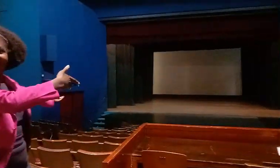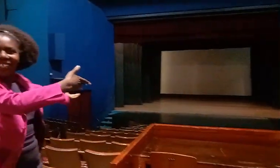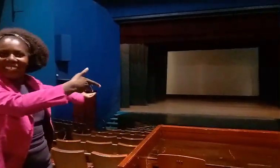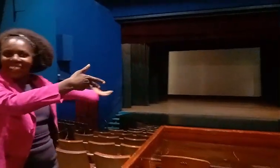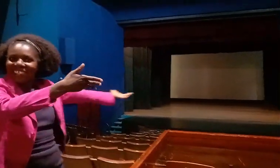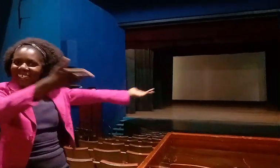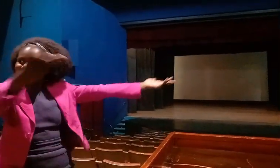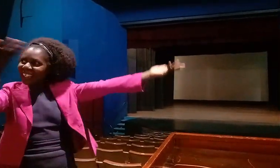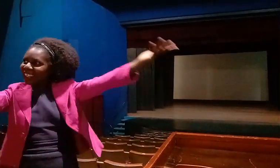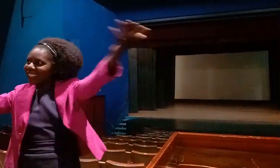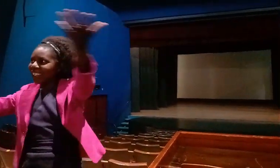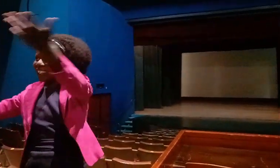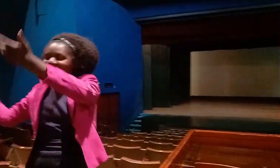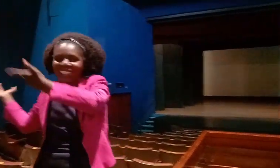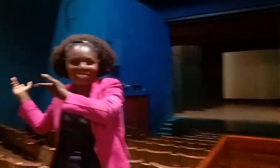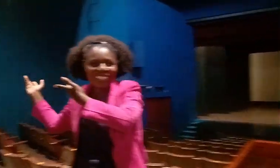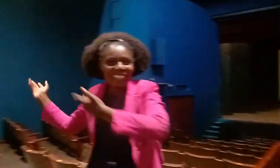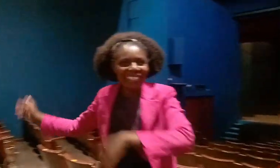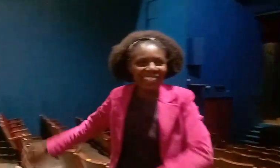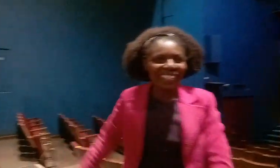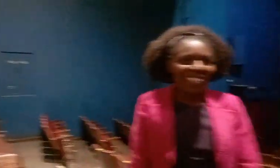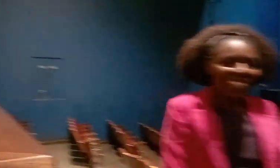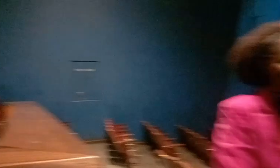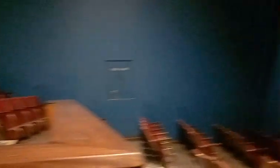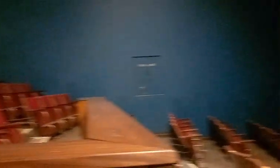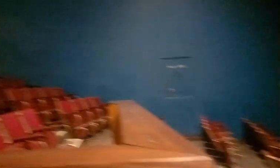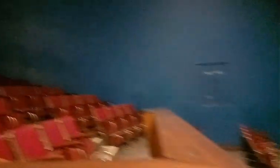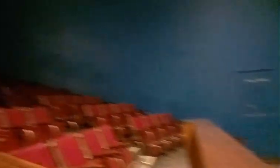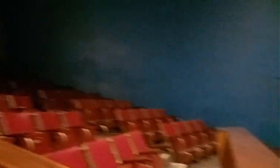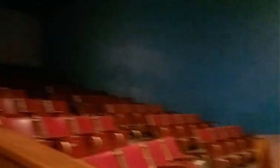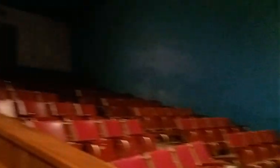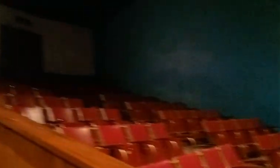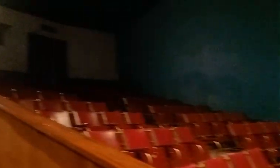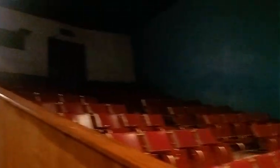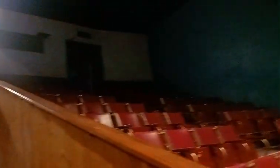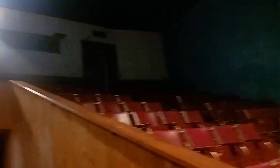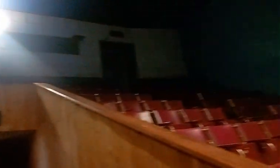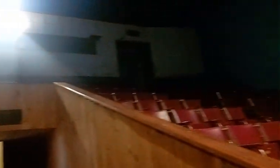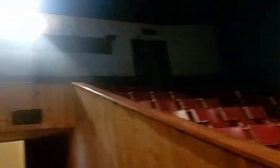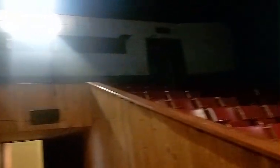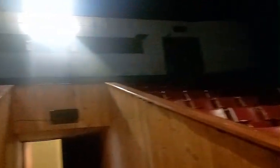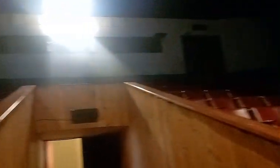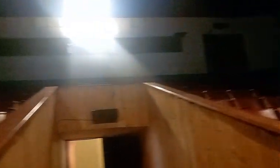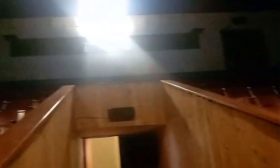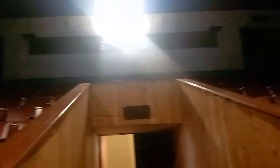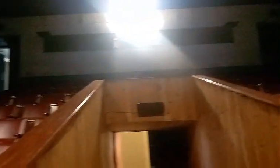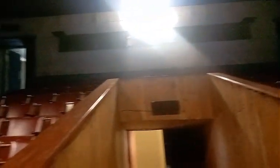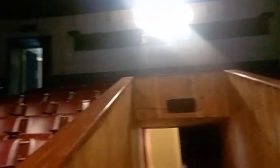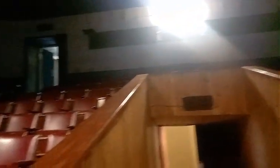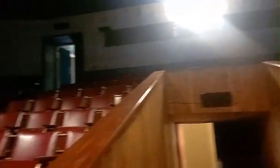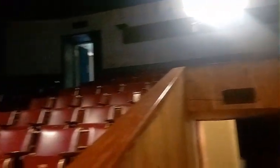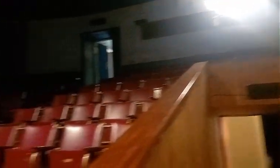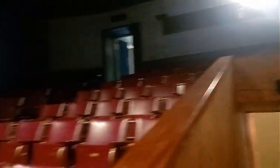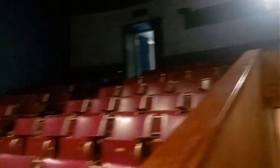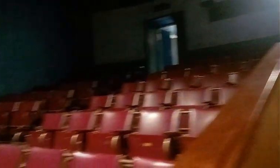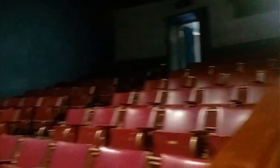main stage, and this is where everyone will be sitting. It's a big venue. It sits